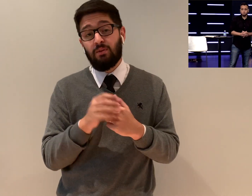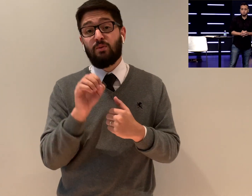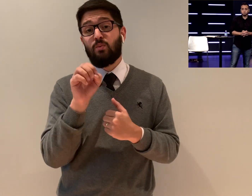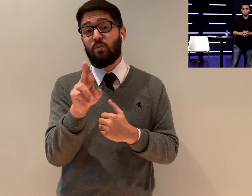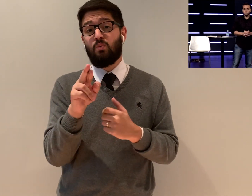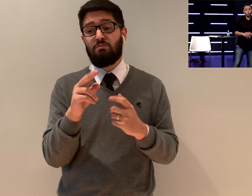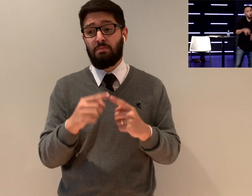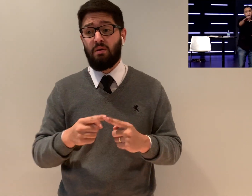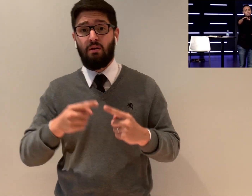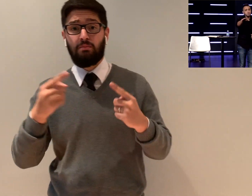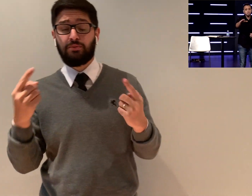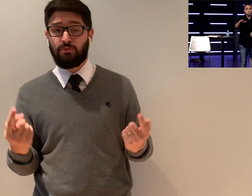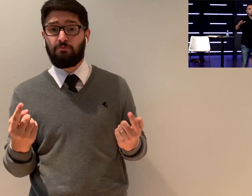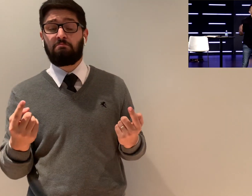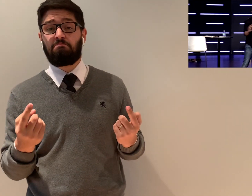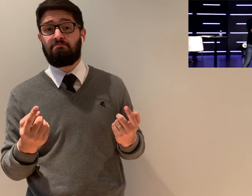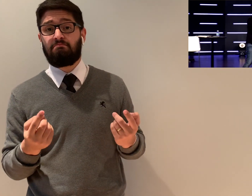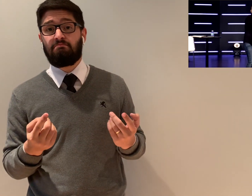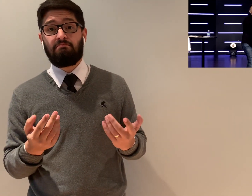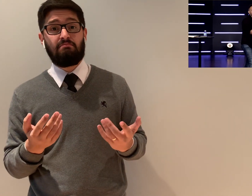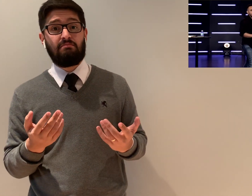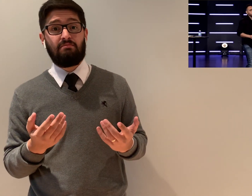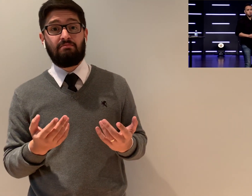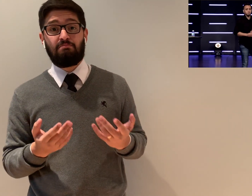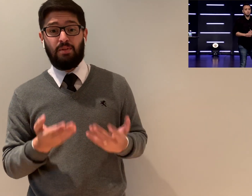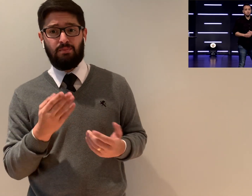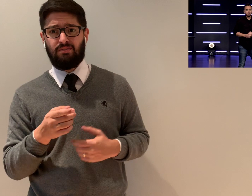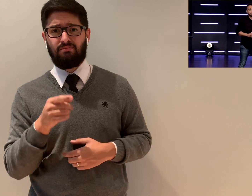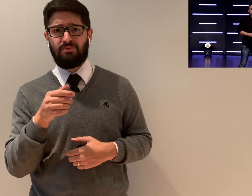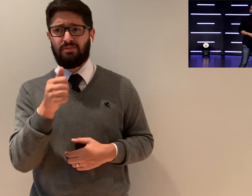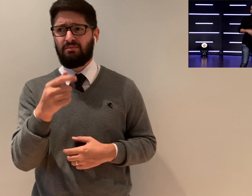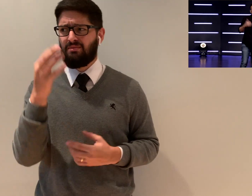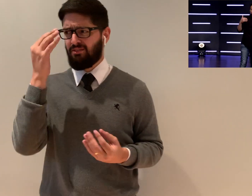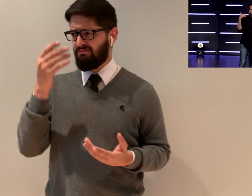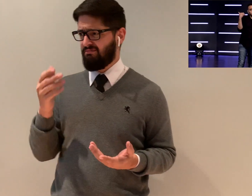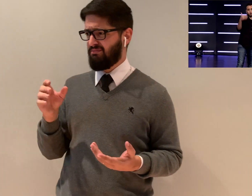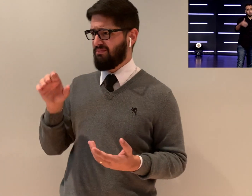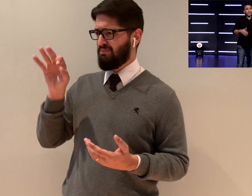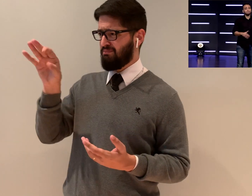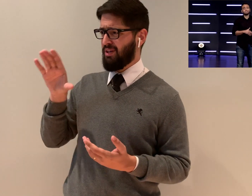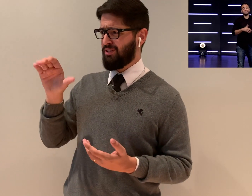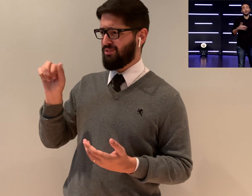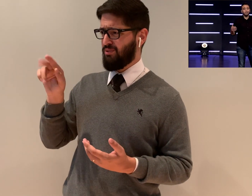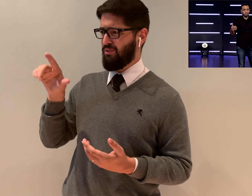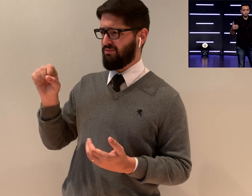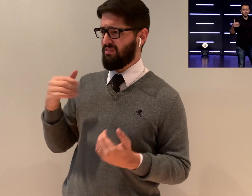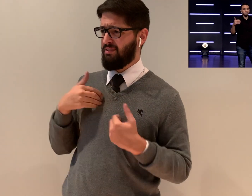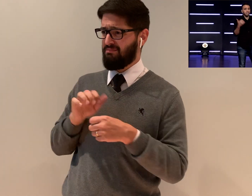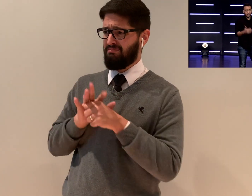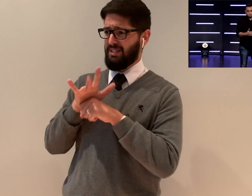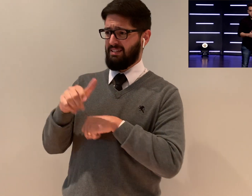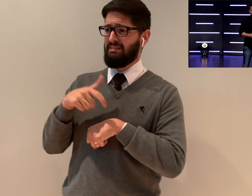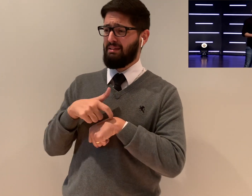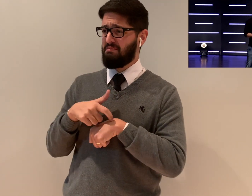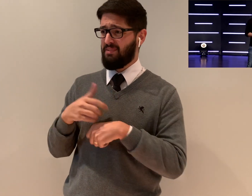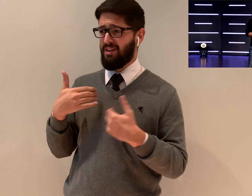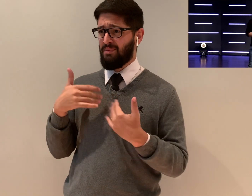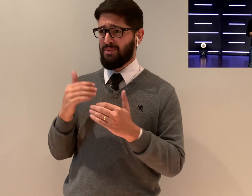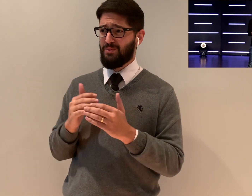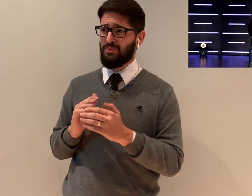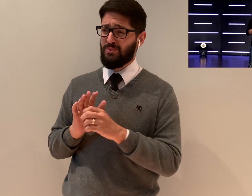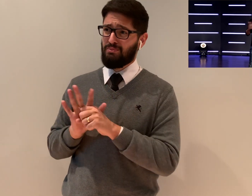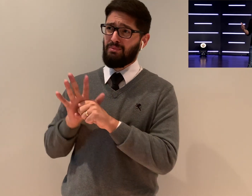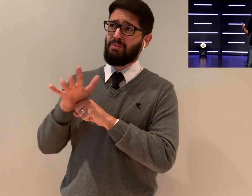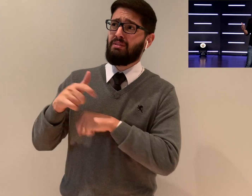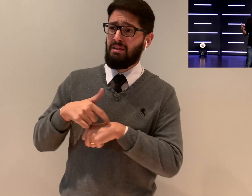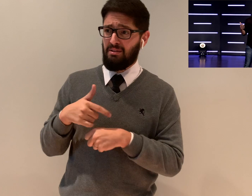time. Or maybe you're on the other spectrum, and you're like, Pastor Carlos, I have tons of time. I